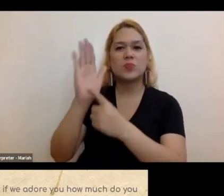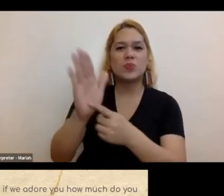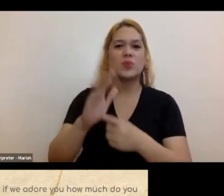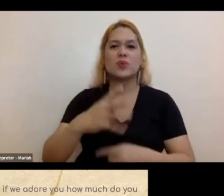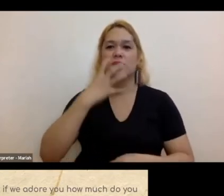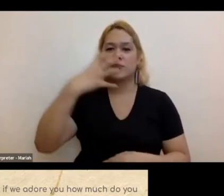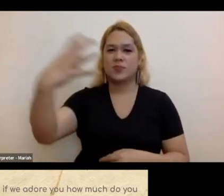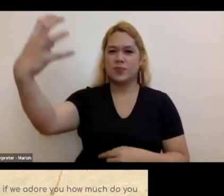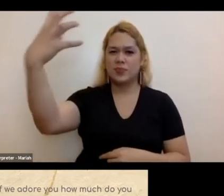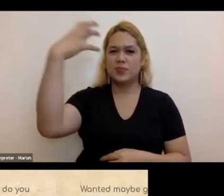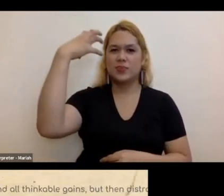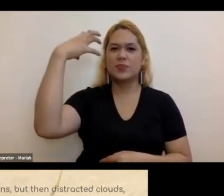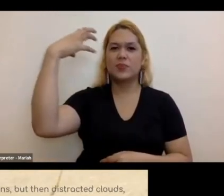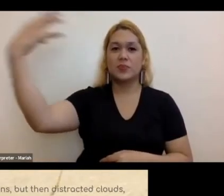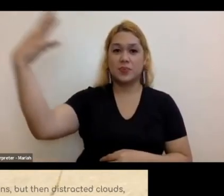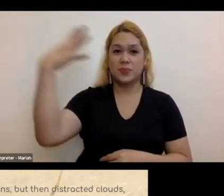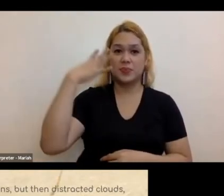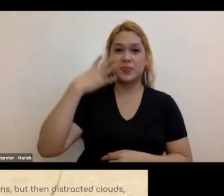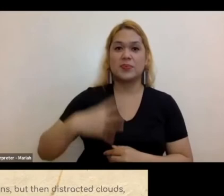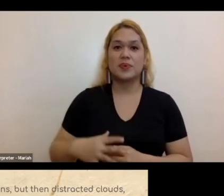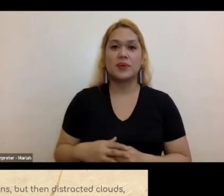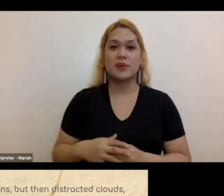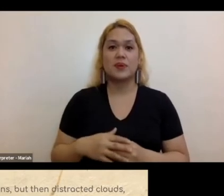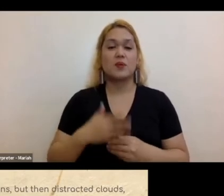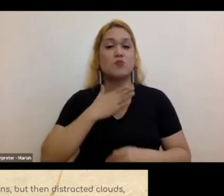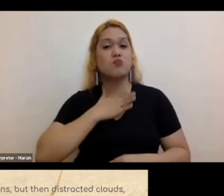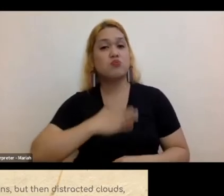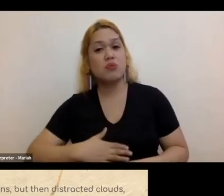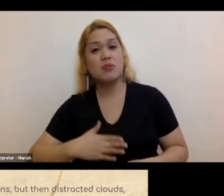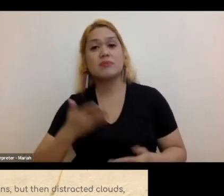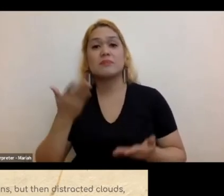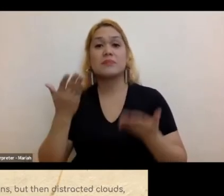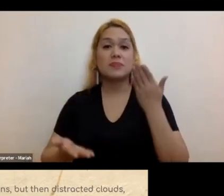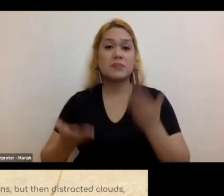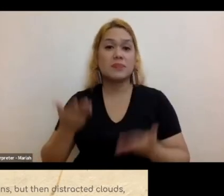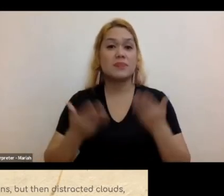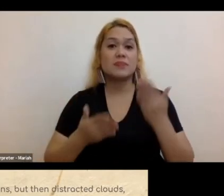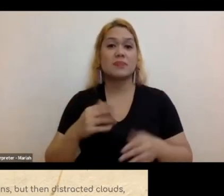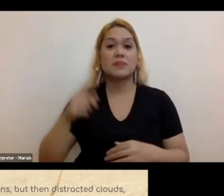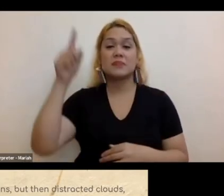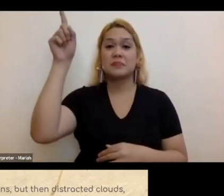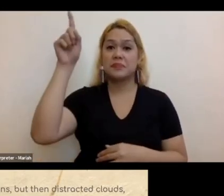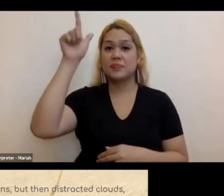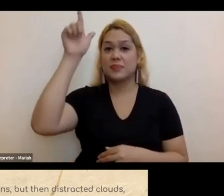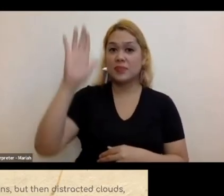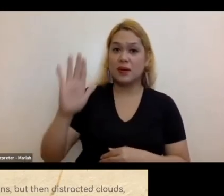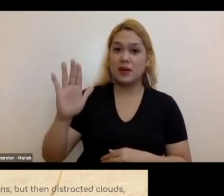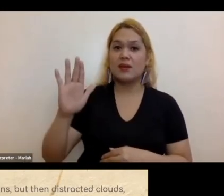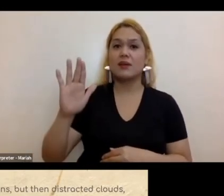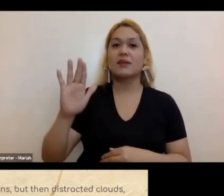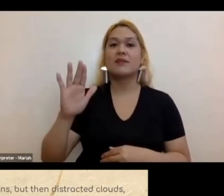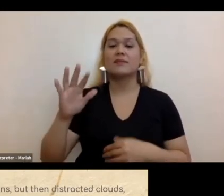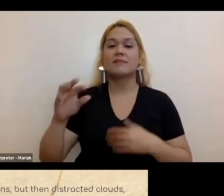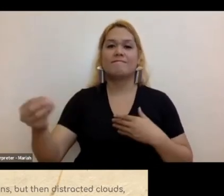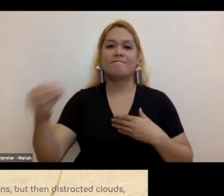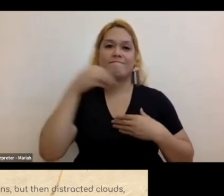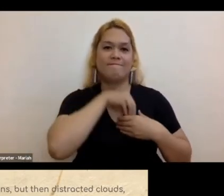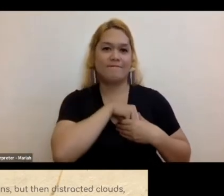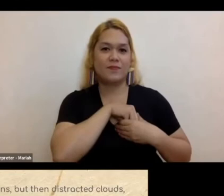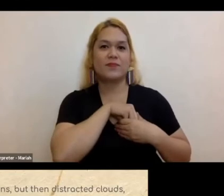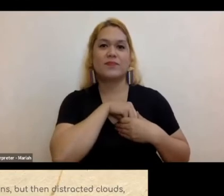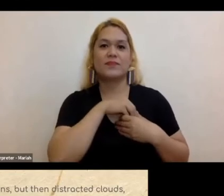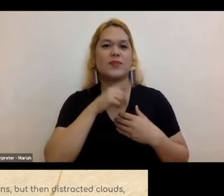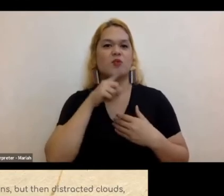us. Wanted maybe God and all thinkable gains, but then distracted